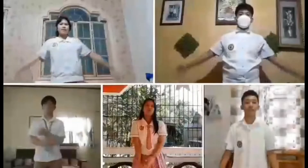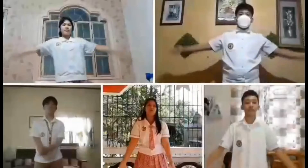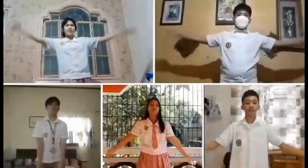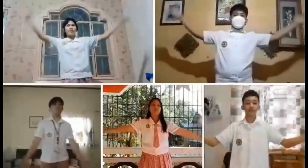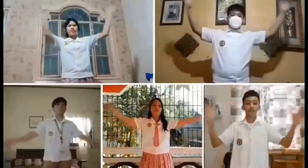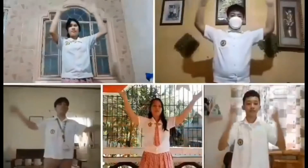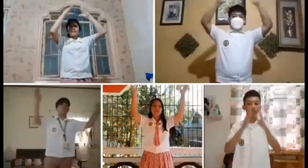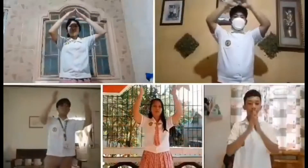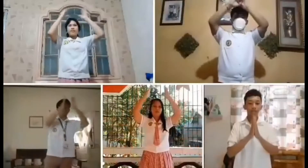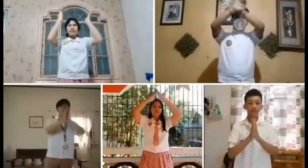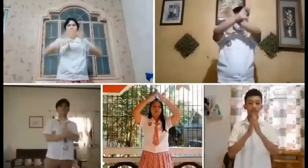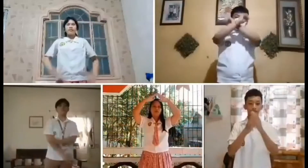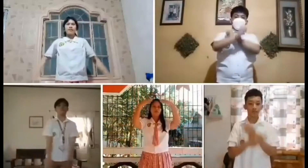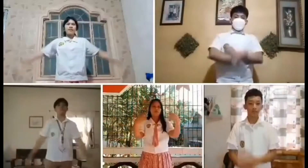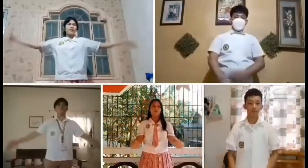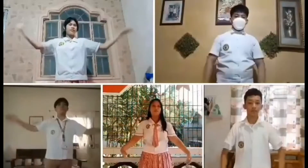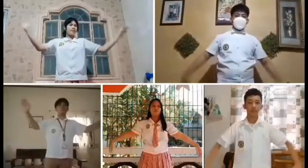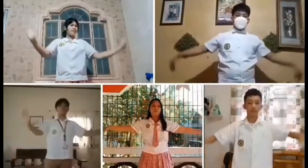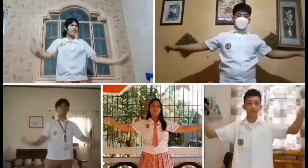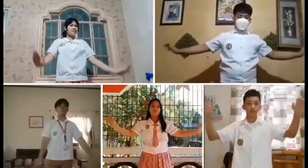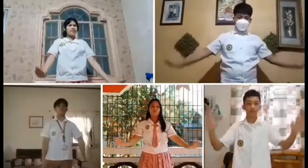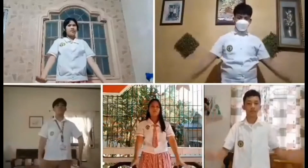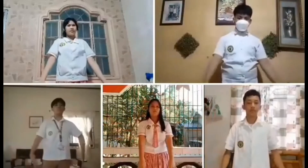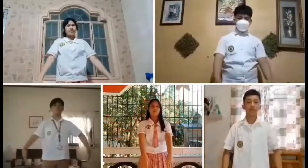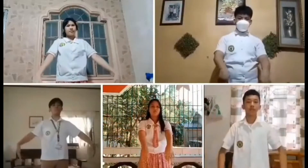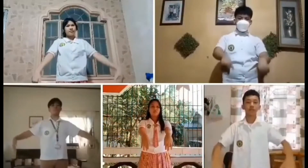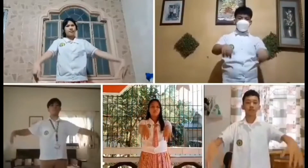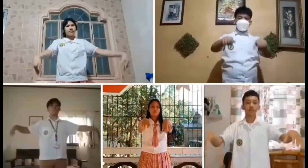Have you seen their homes washed by the